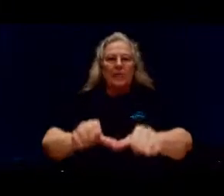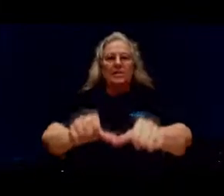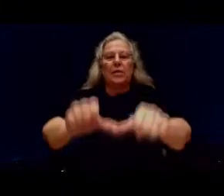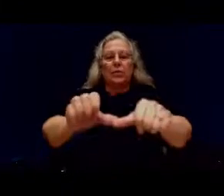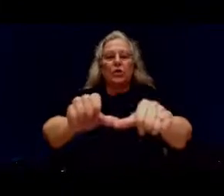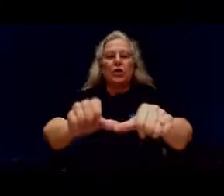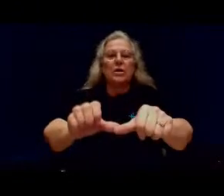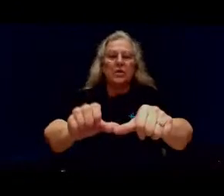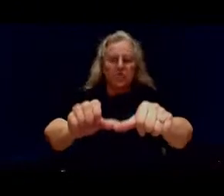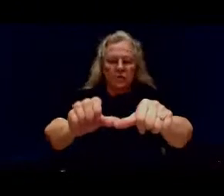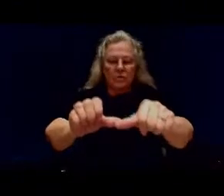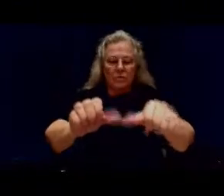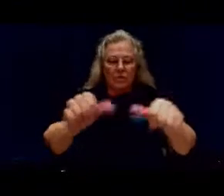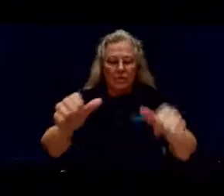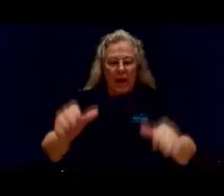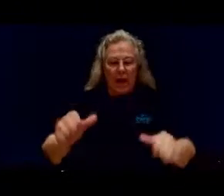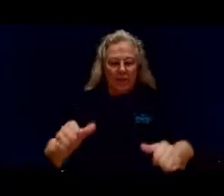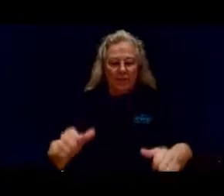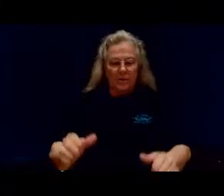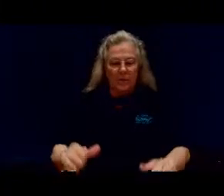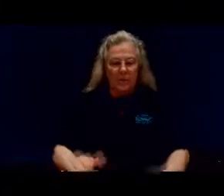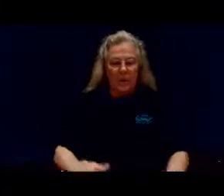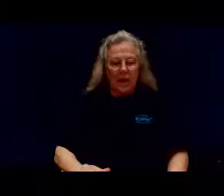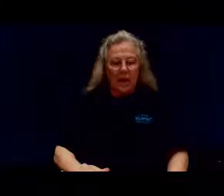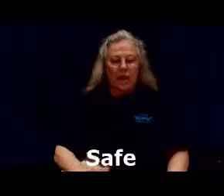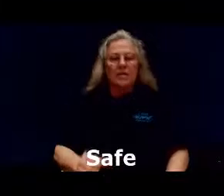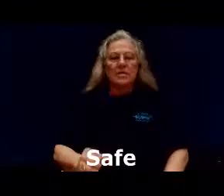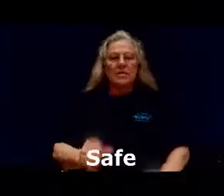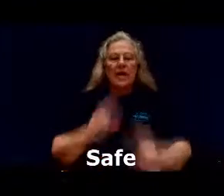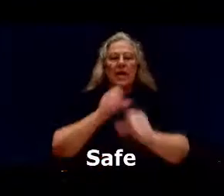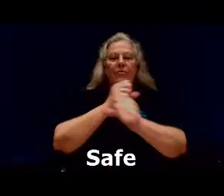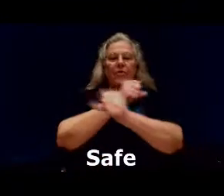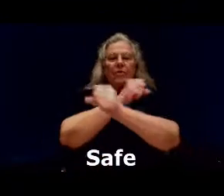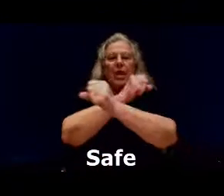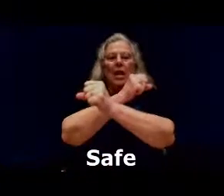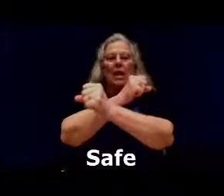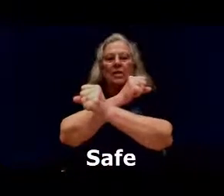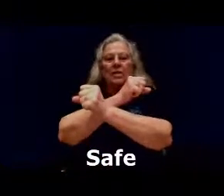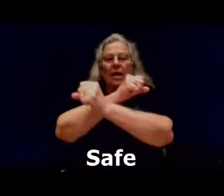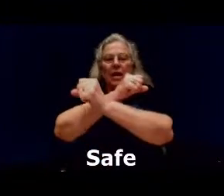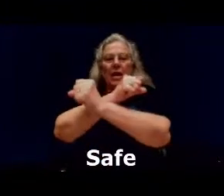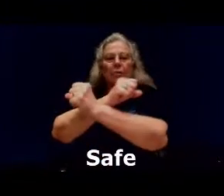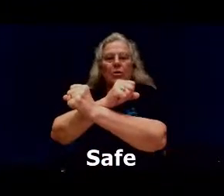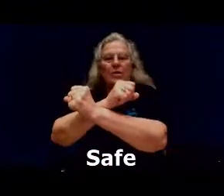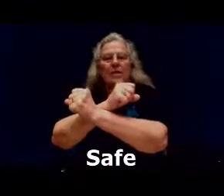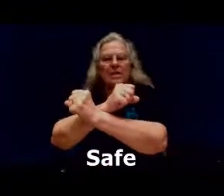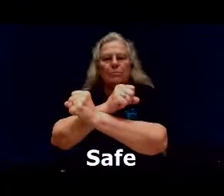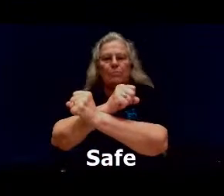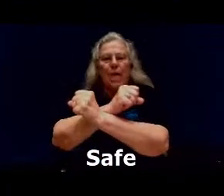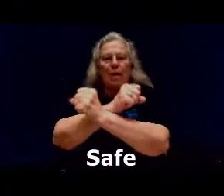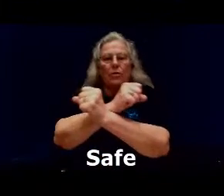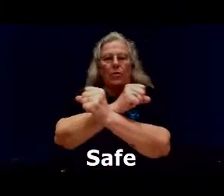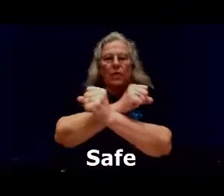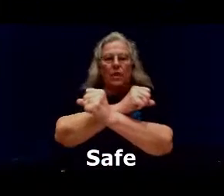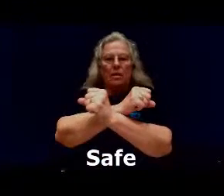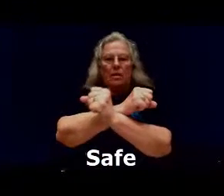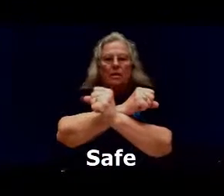Everlasting, pushing it to the max. Safe, it's like a person is bound when they